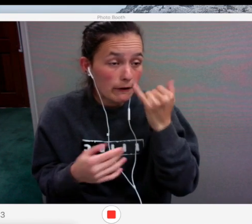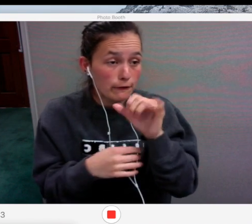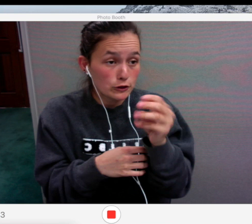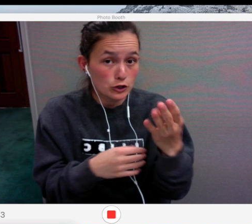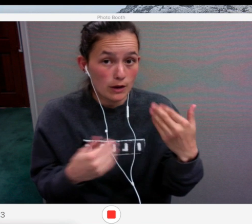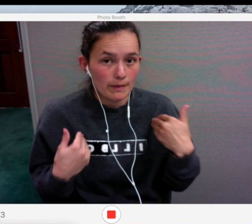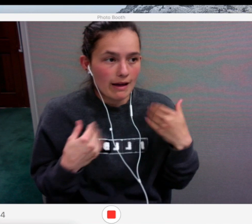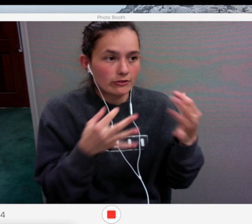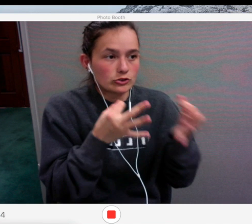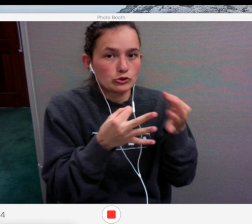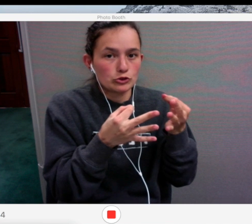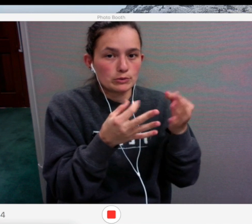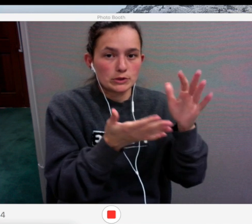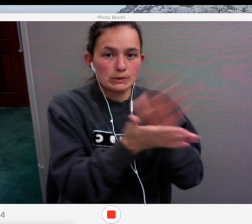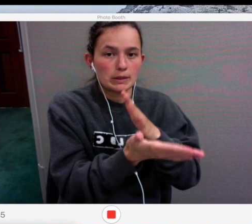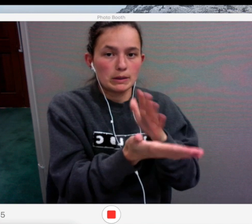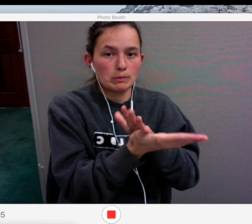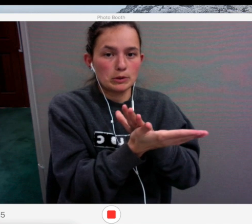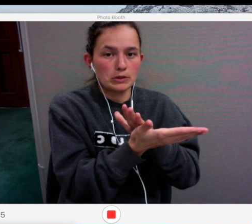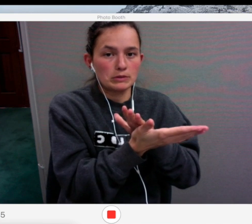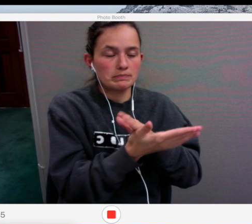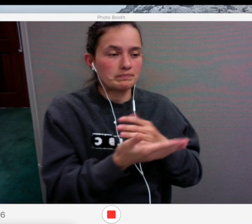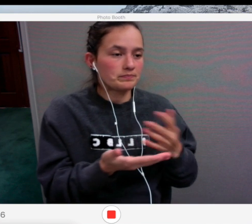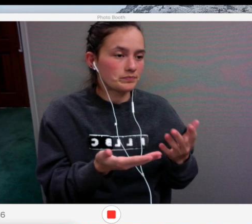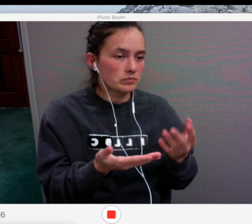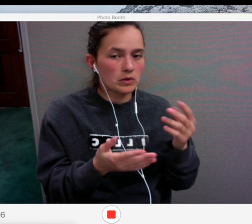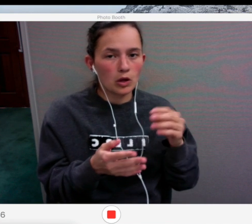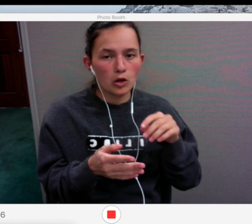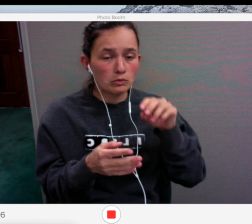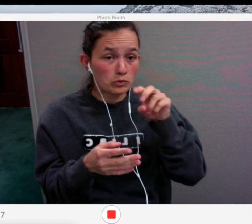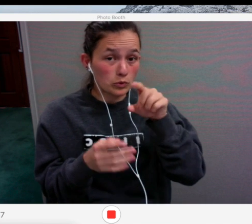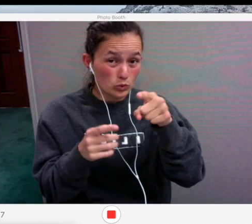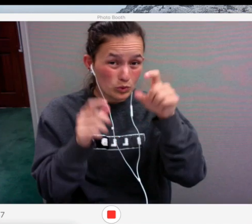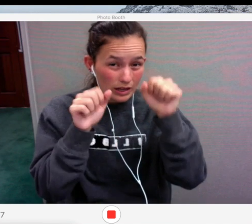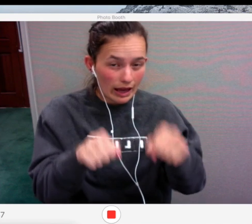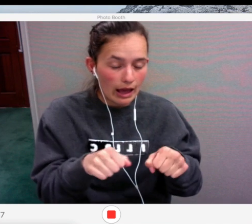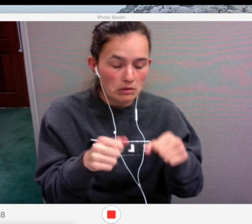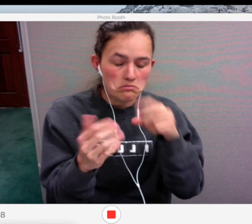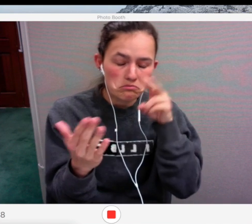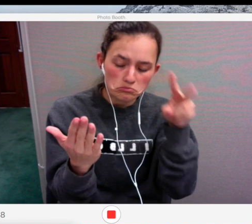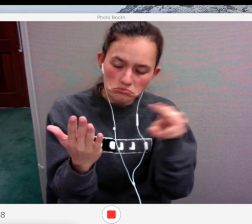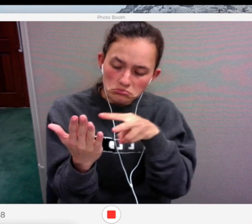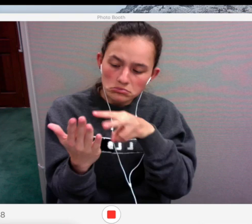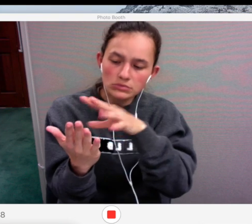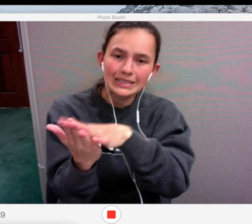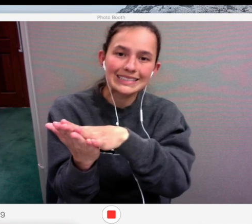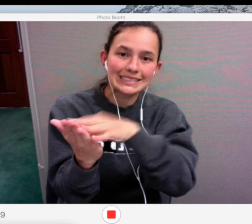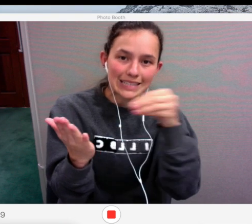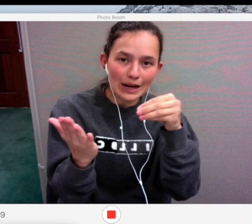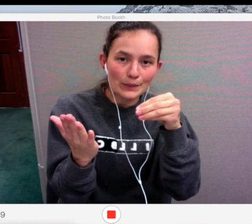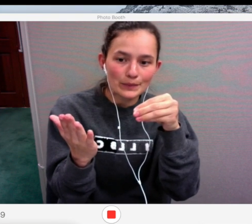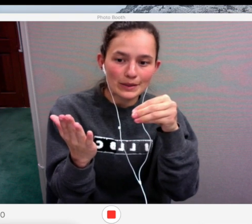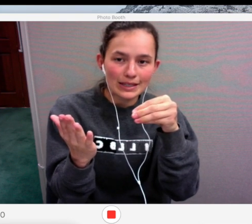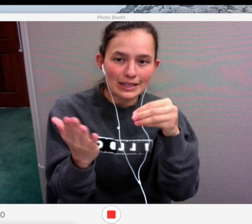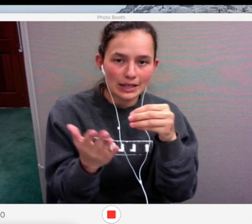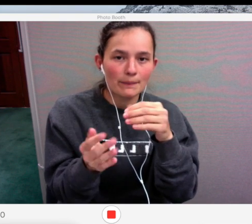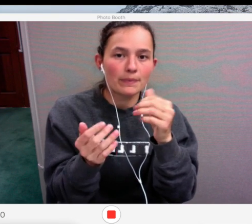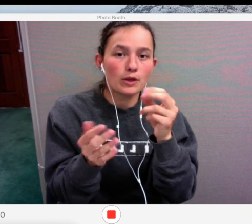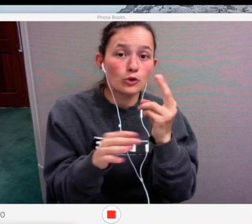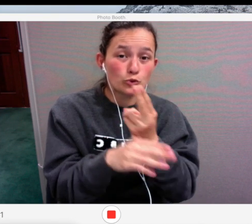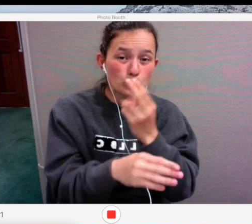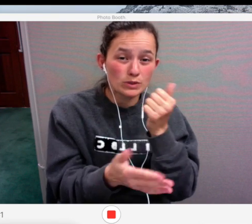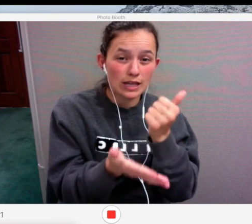announcement as a template or a guide for you to make sure that you touch